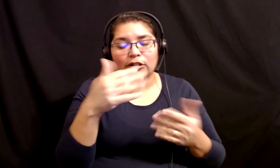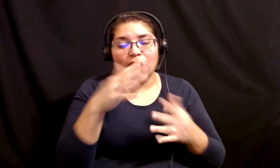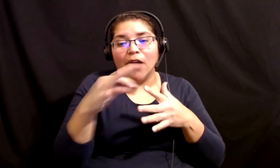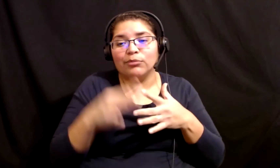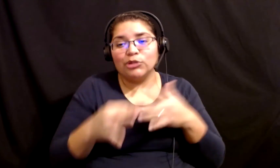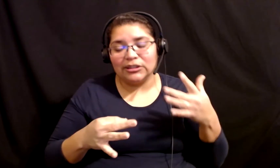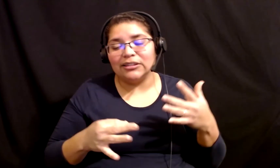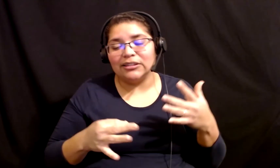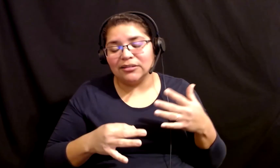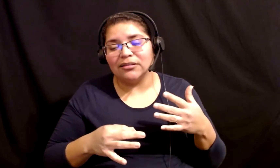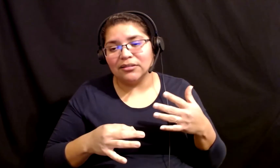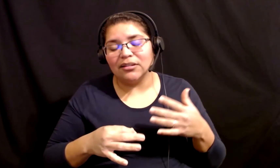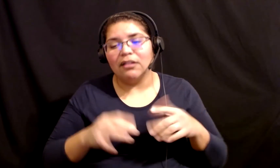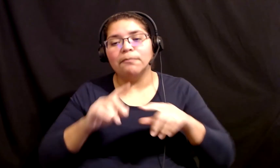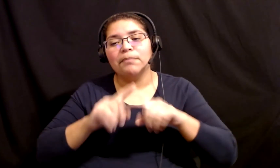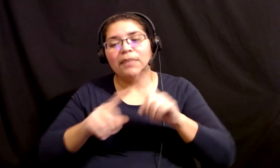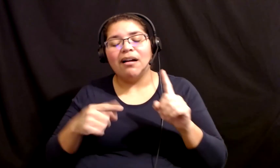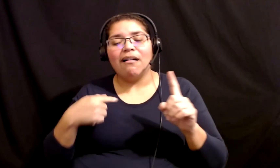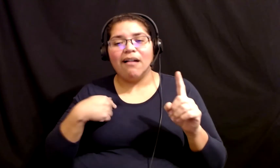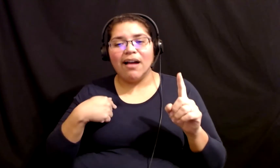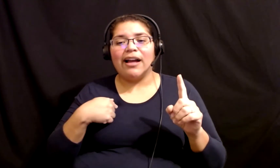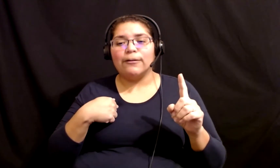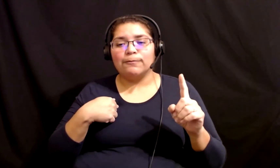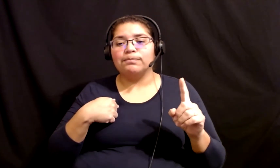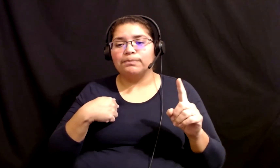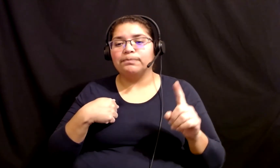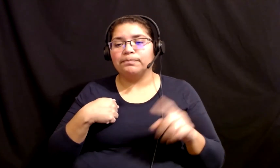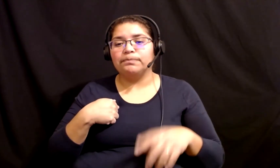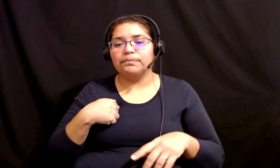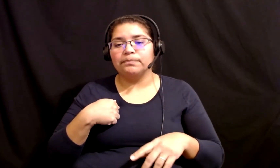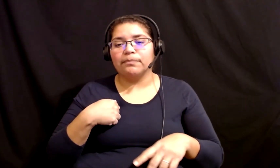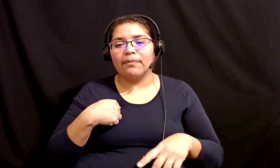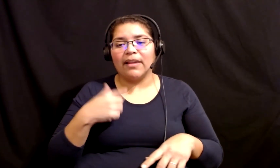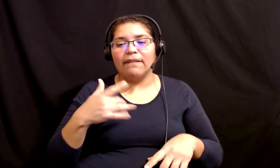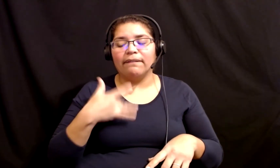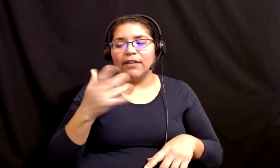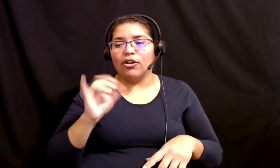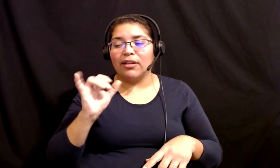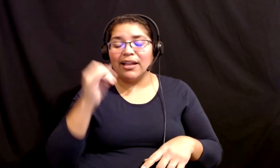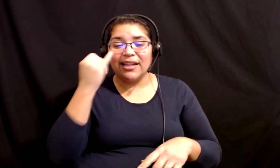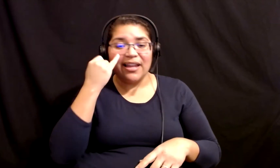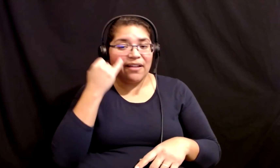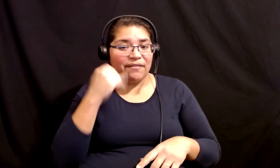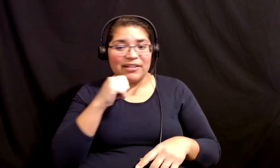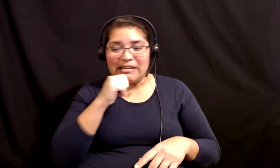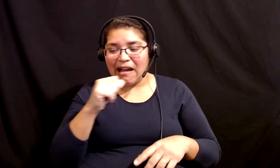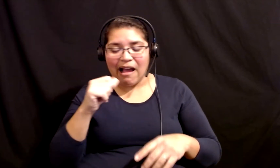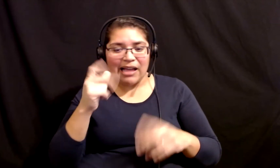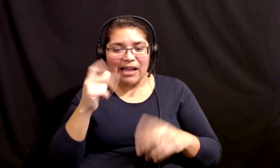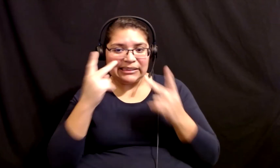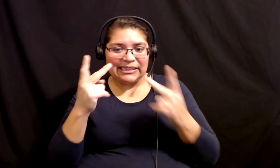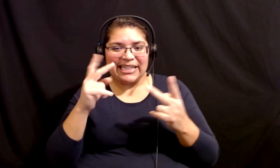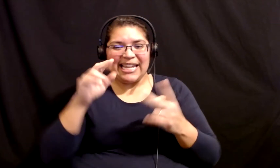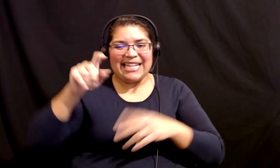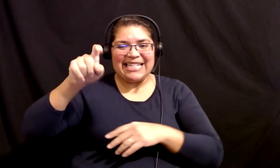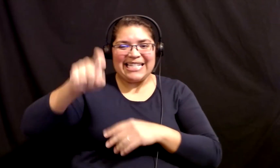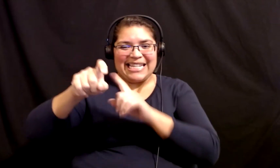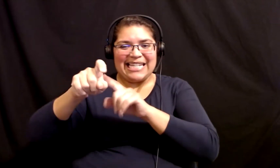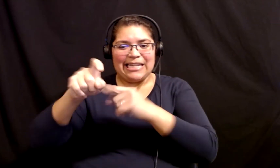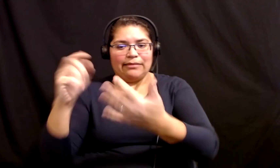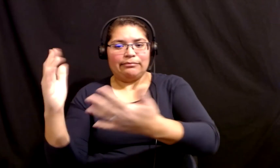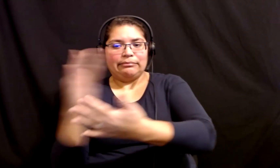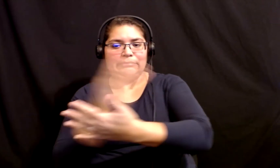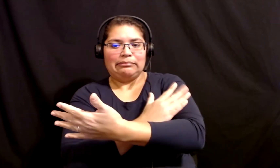options. But I really do feel that if we don't look at the spectrum of need, I think it was